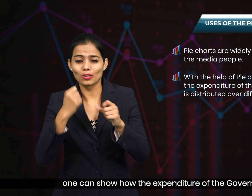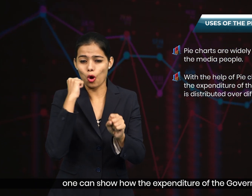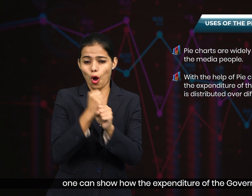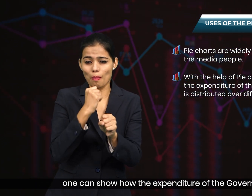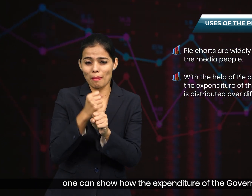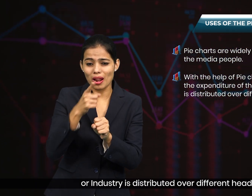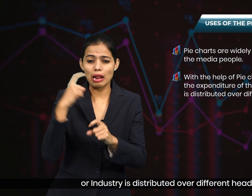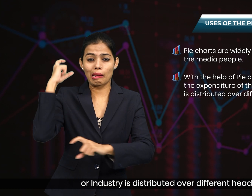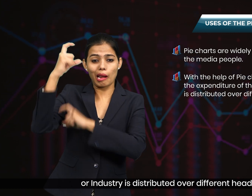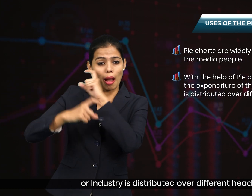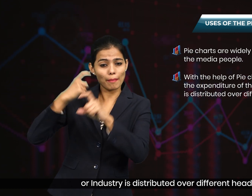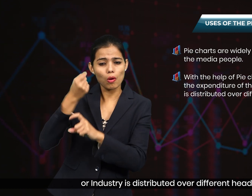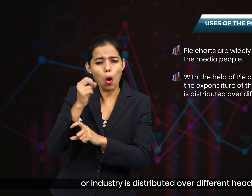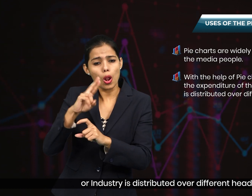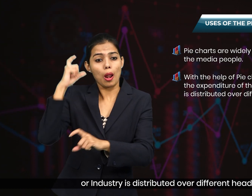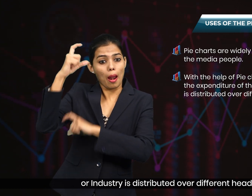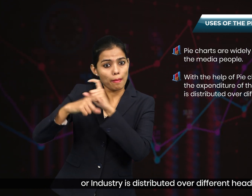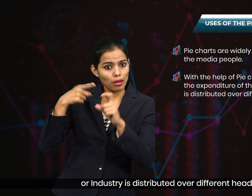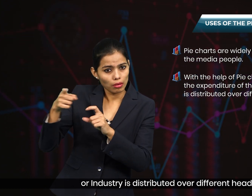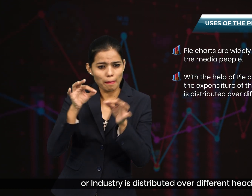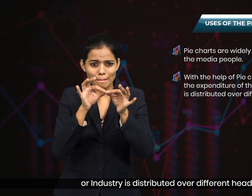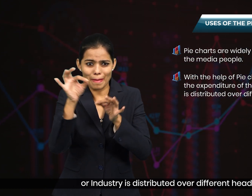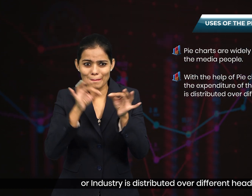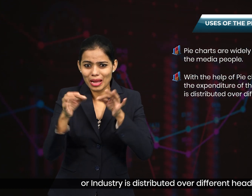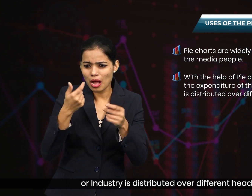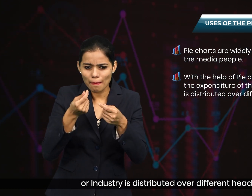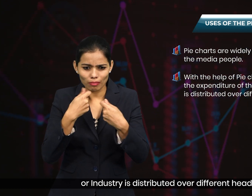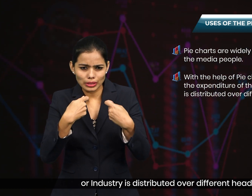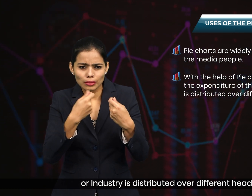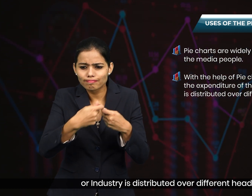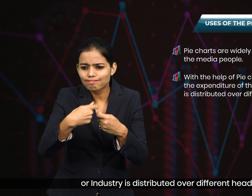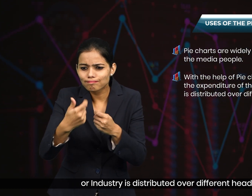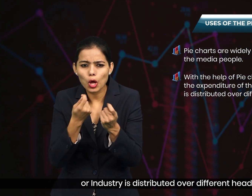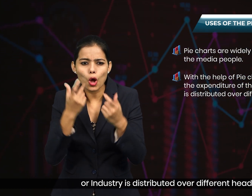government or industry is distributed over different heads.